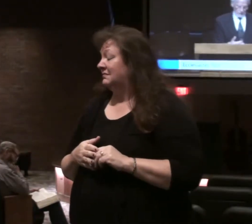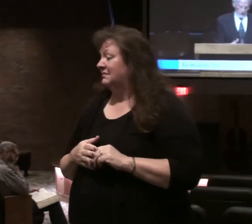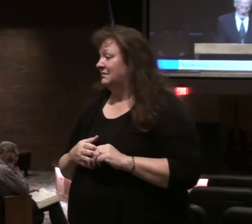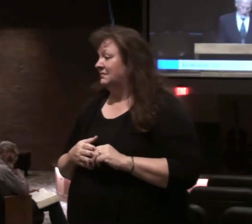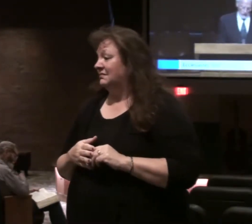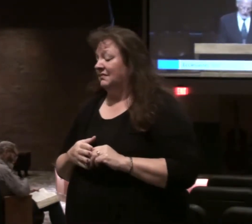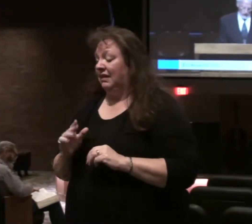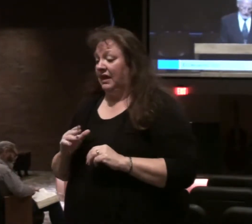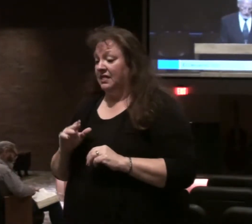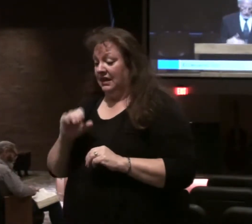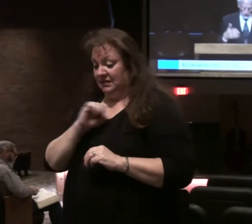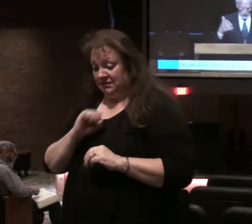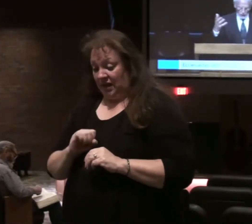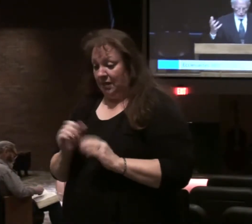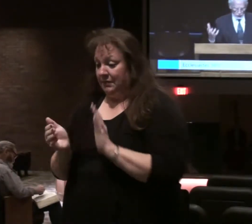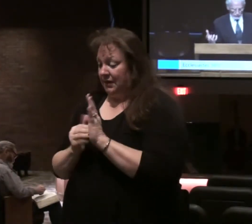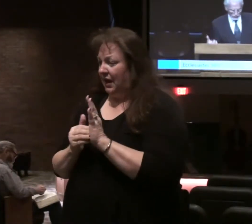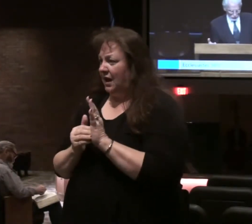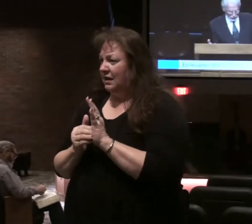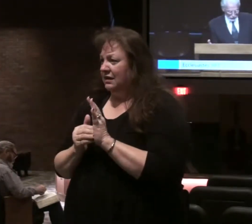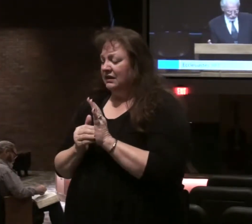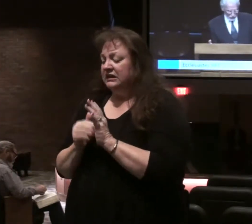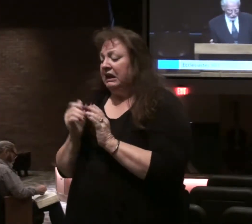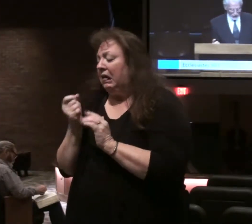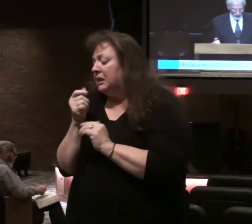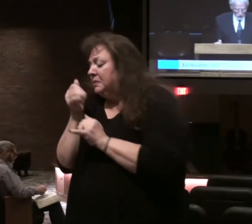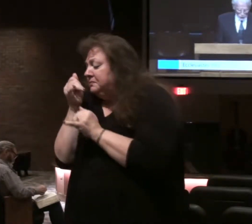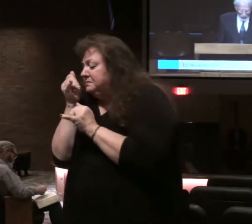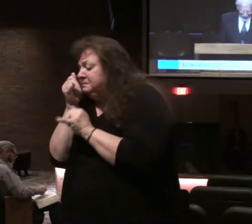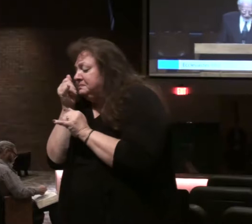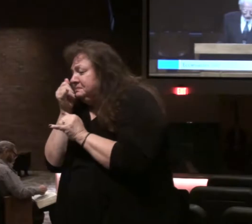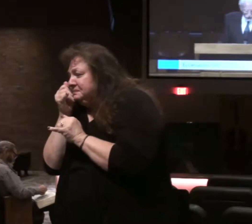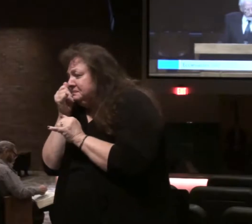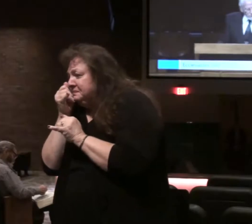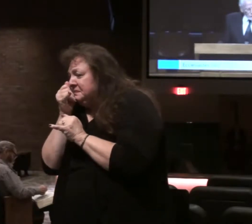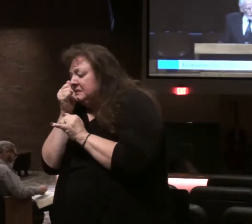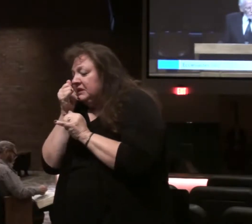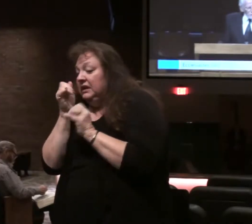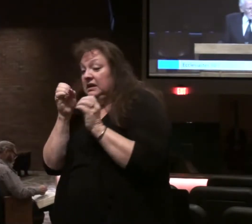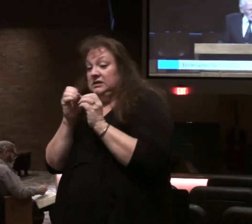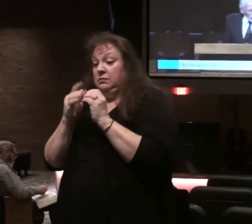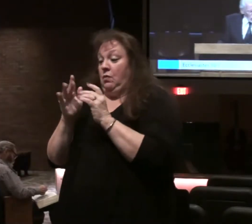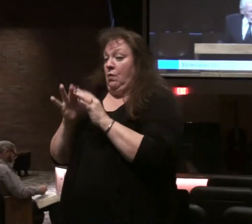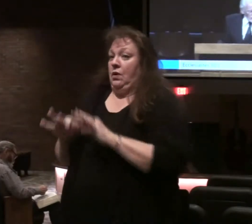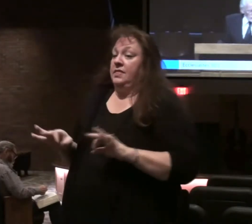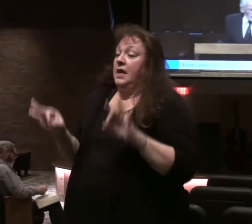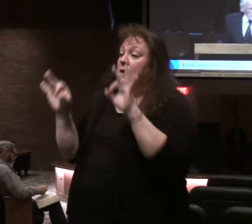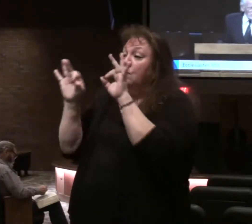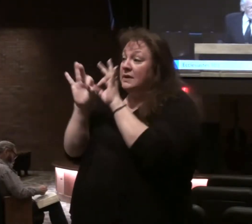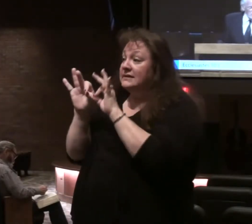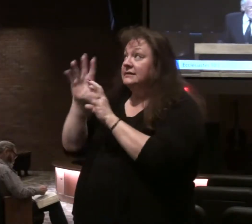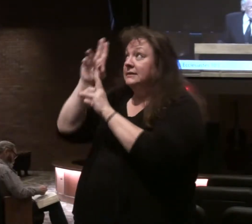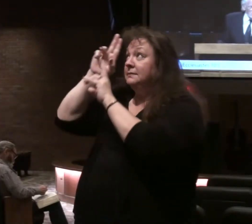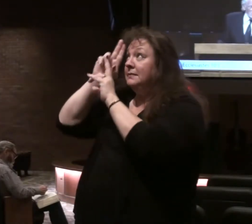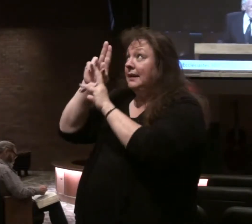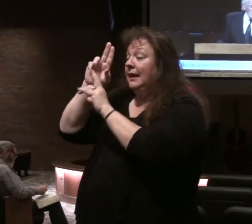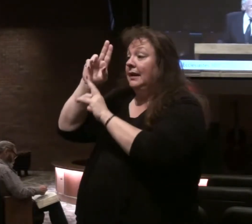he applies it again. So a little foolishness is weightier than wisdom and honor.